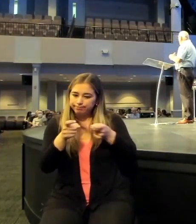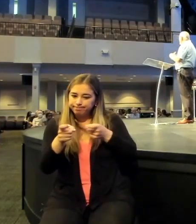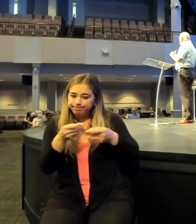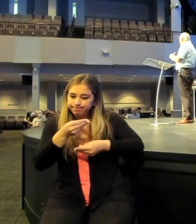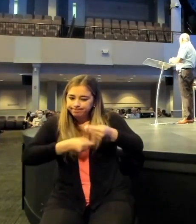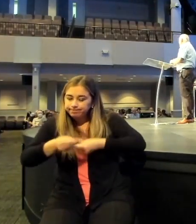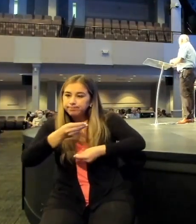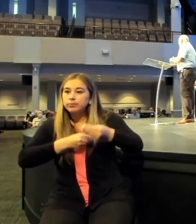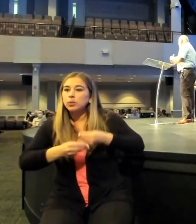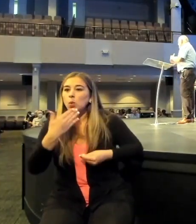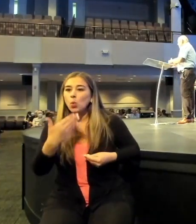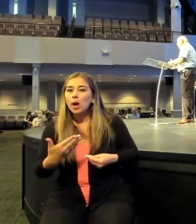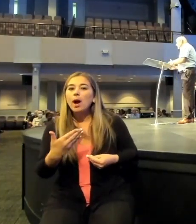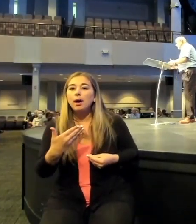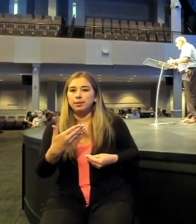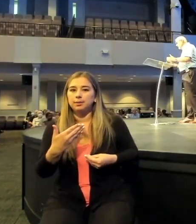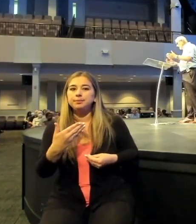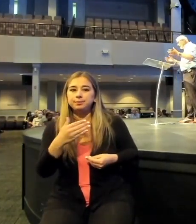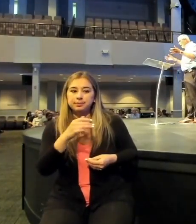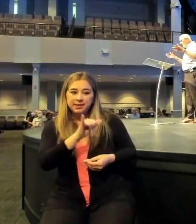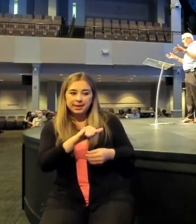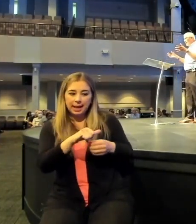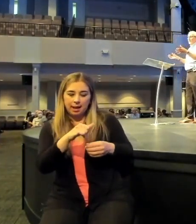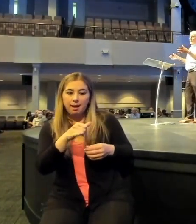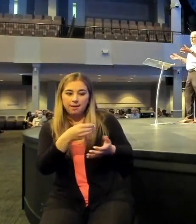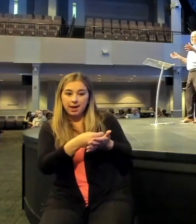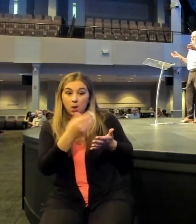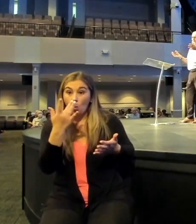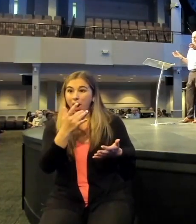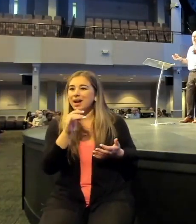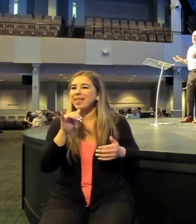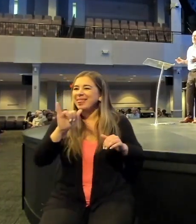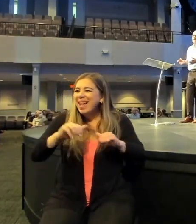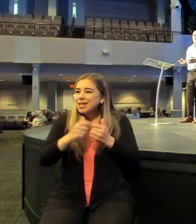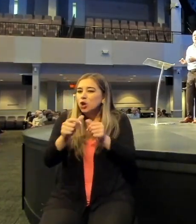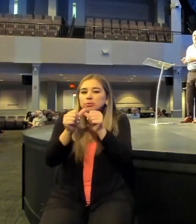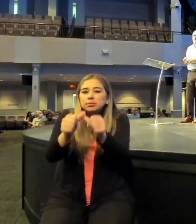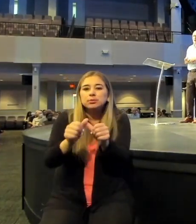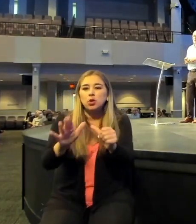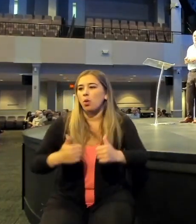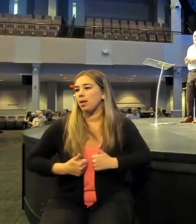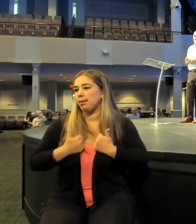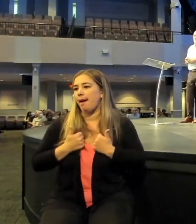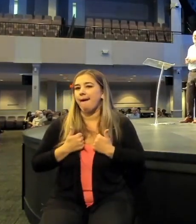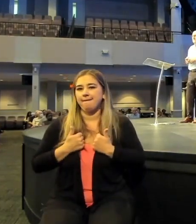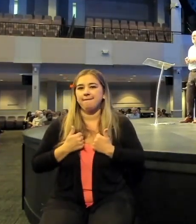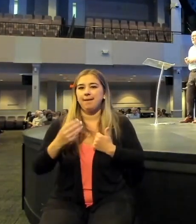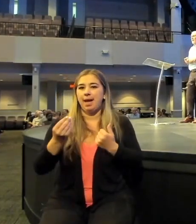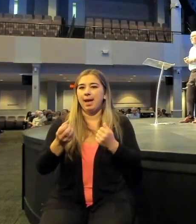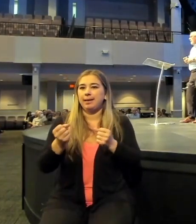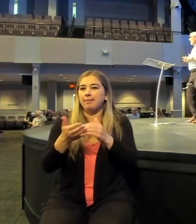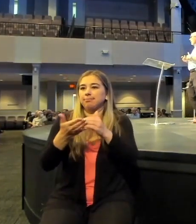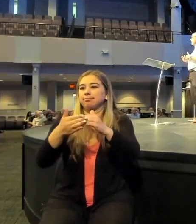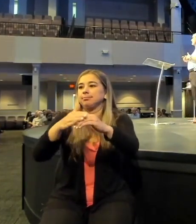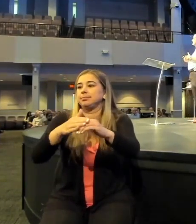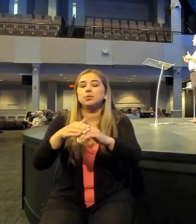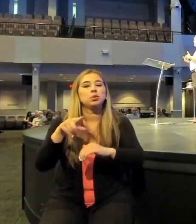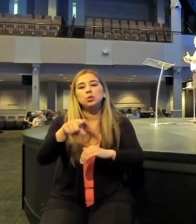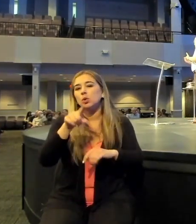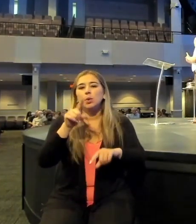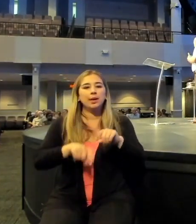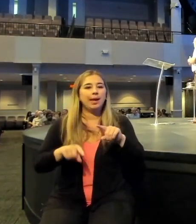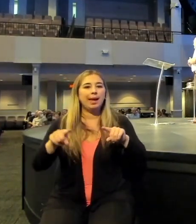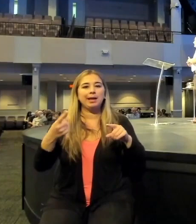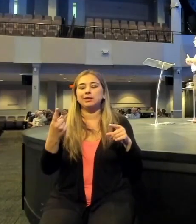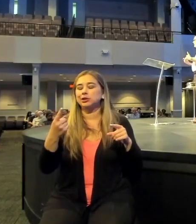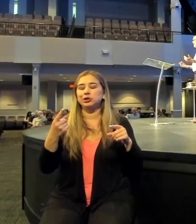or to manage well those areas, because that's how your life is sustained and that's how your life increases. You can't always just sit